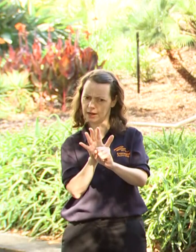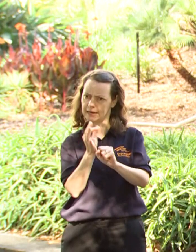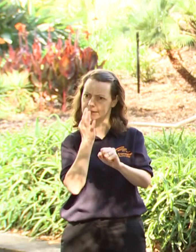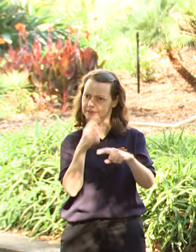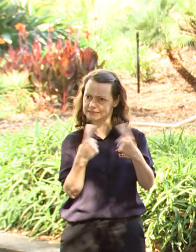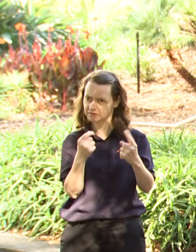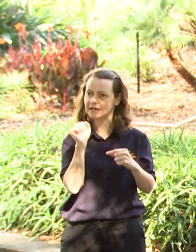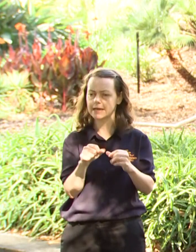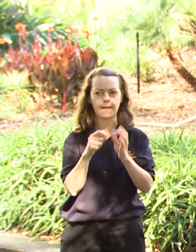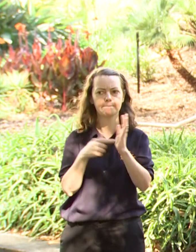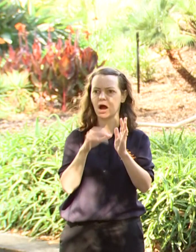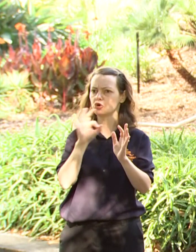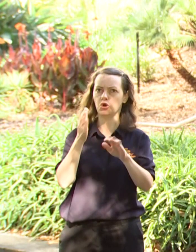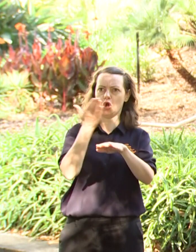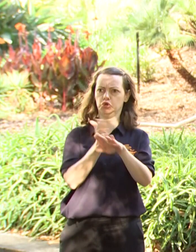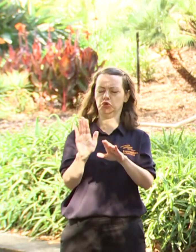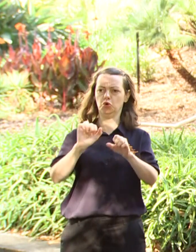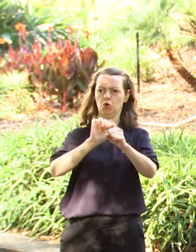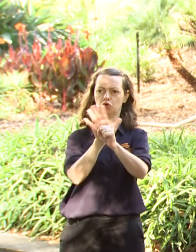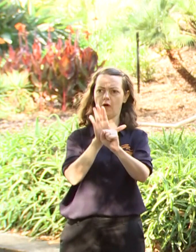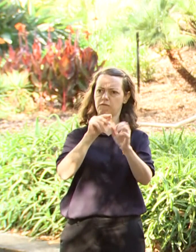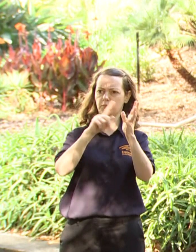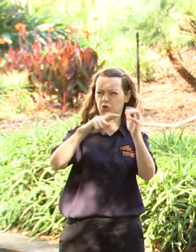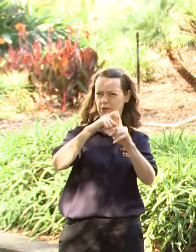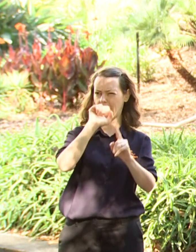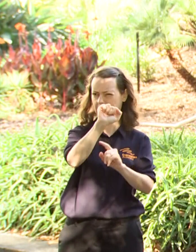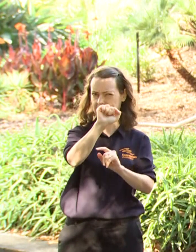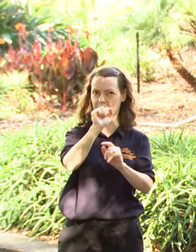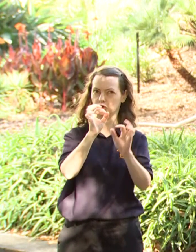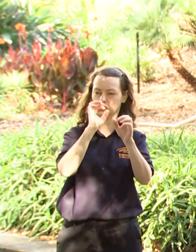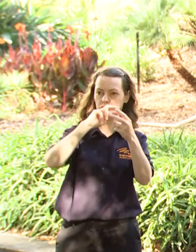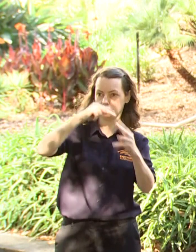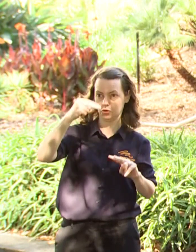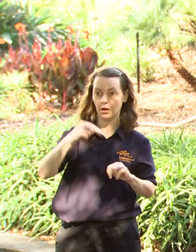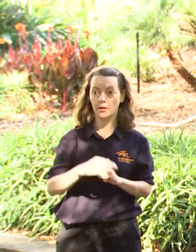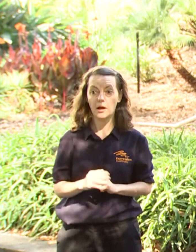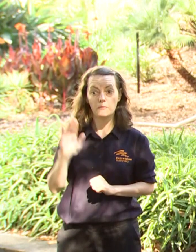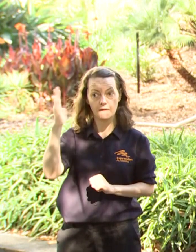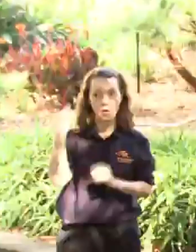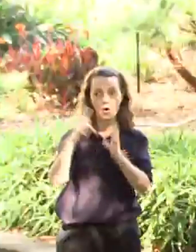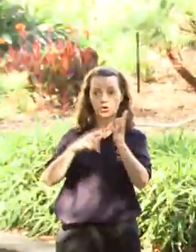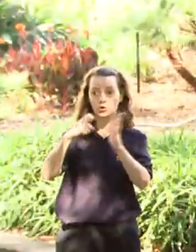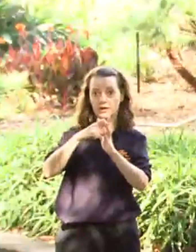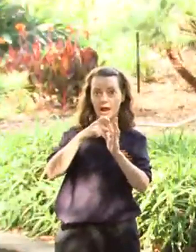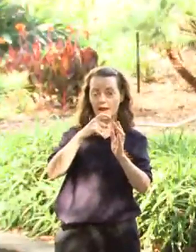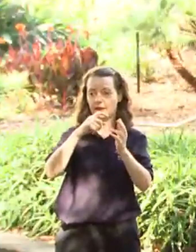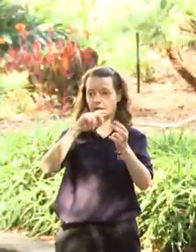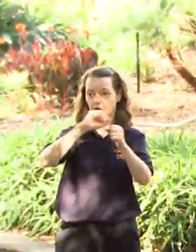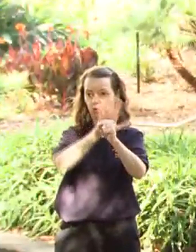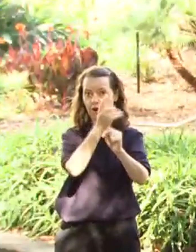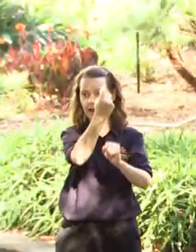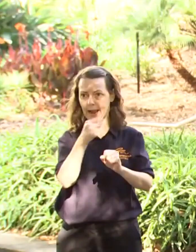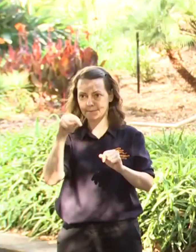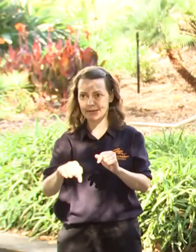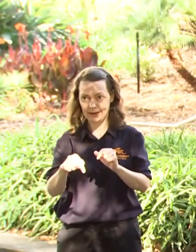of contracting that UK strain. So that's just to be clear. We've had UK virus, we've had virus from all over the world, but it's not